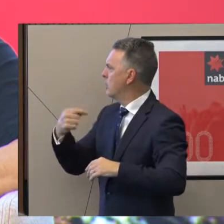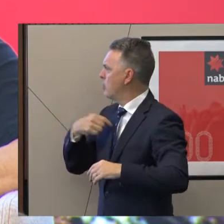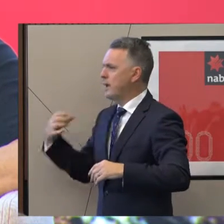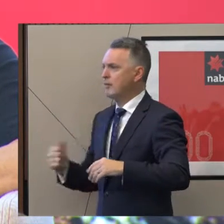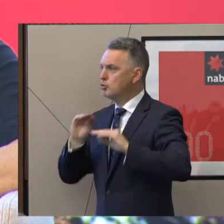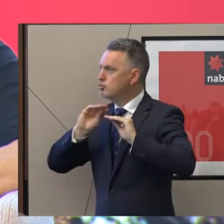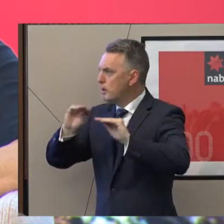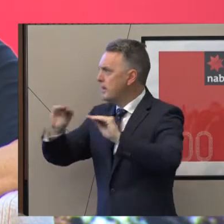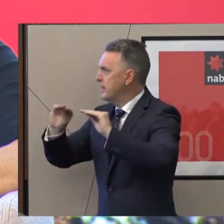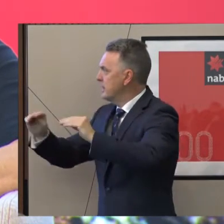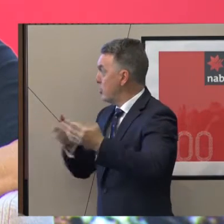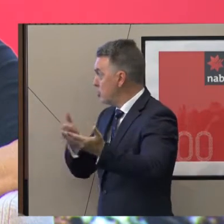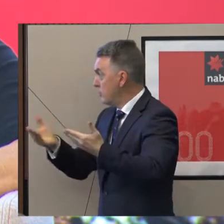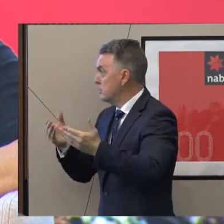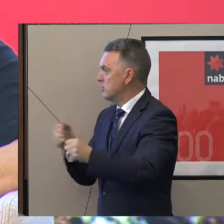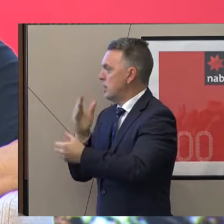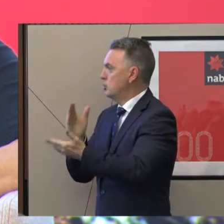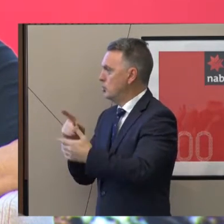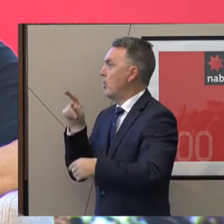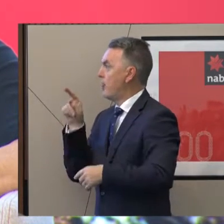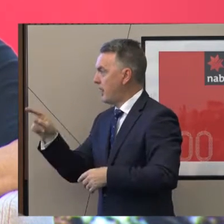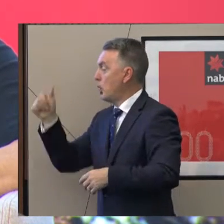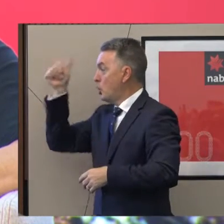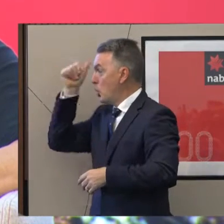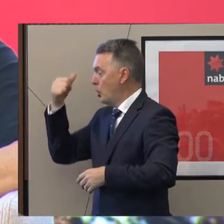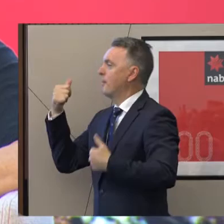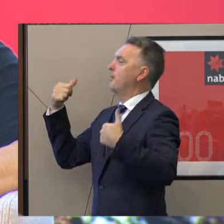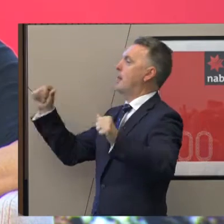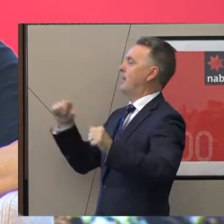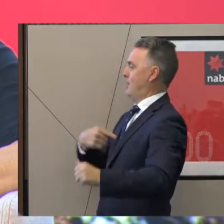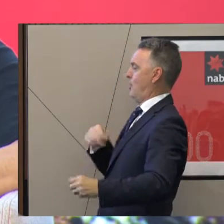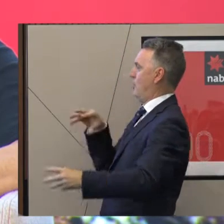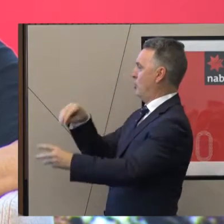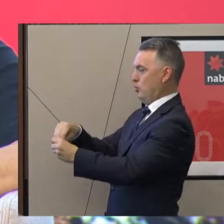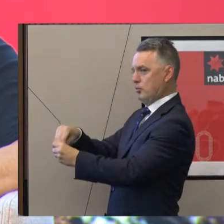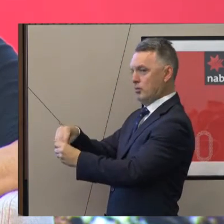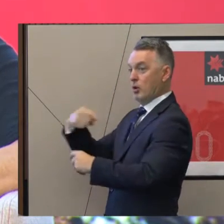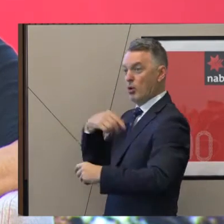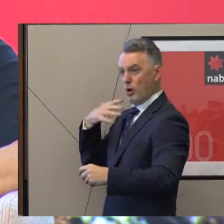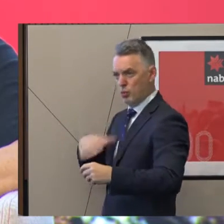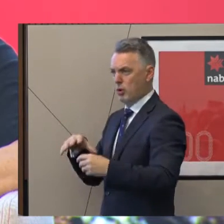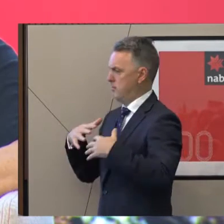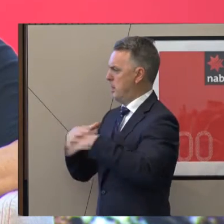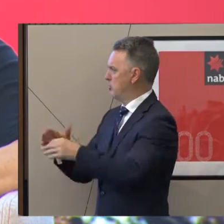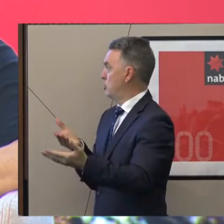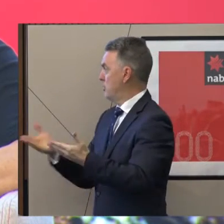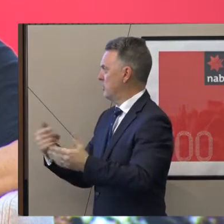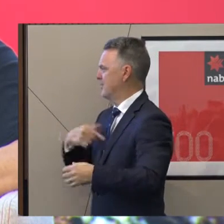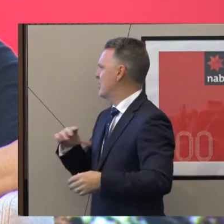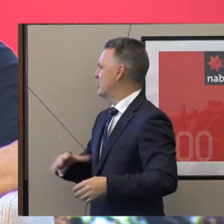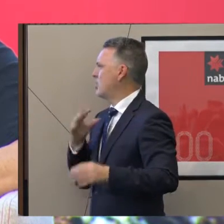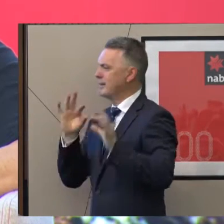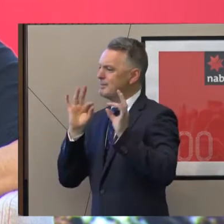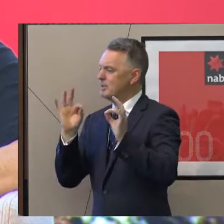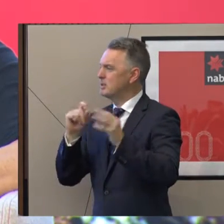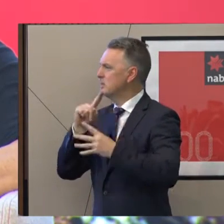those services, the workers in those services, to be able to include us. We want to use mainstream services. We want to get away from the specialised